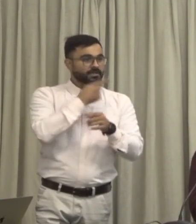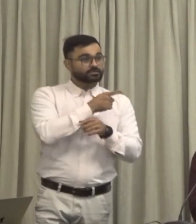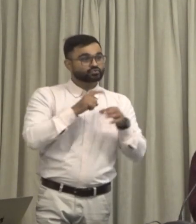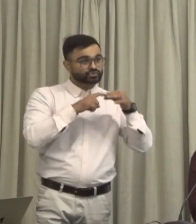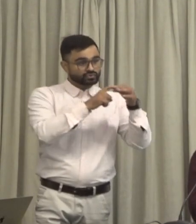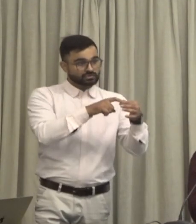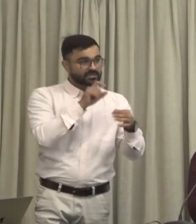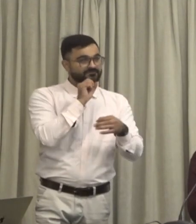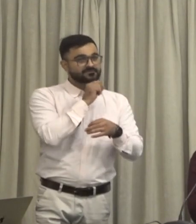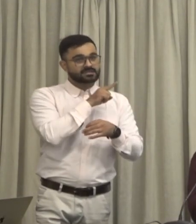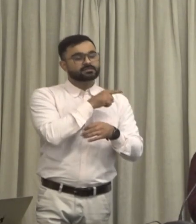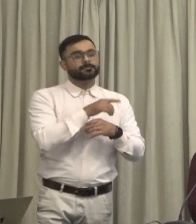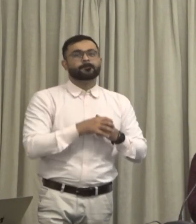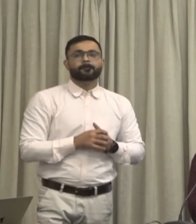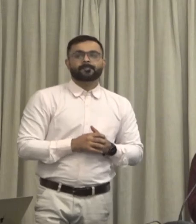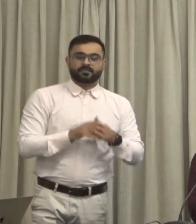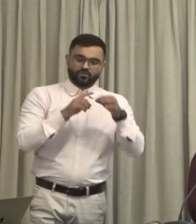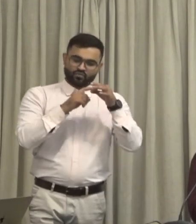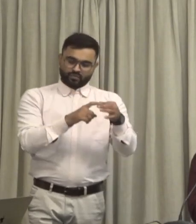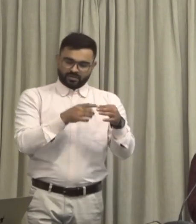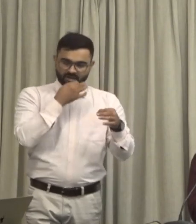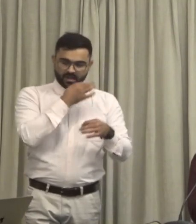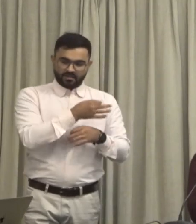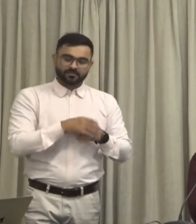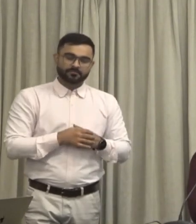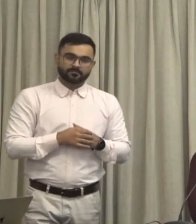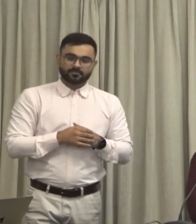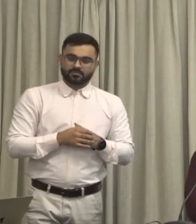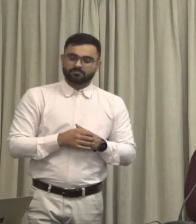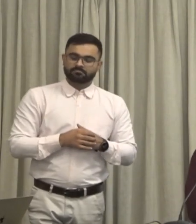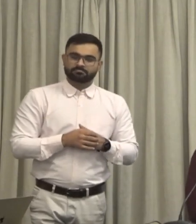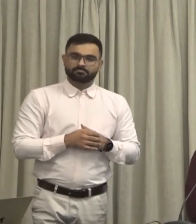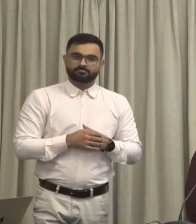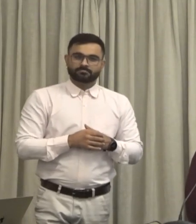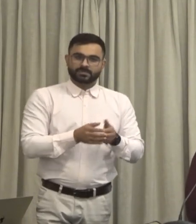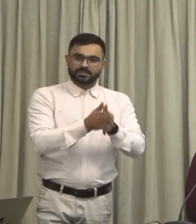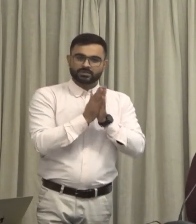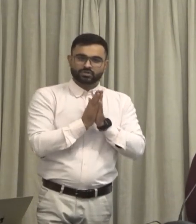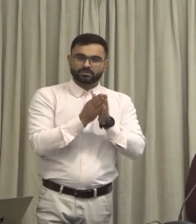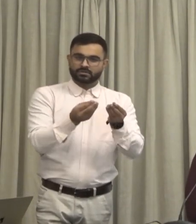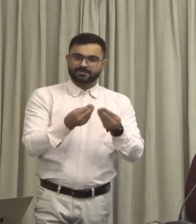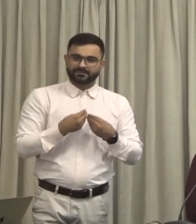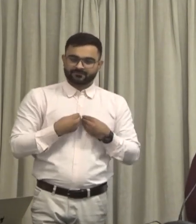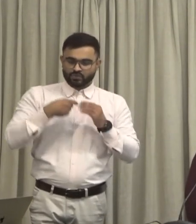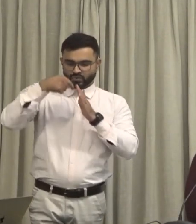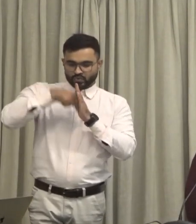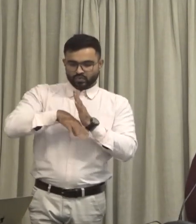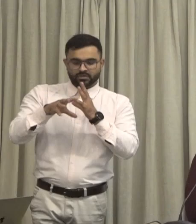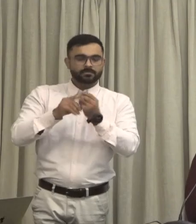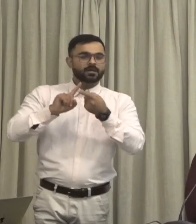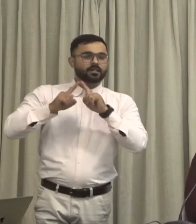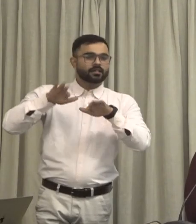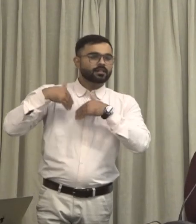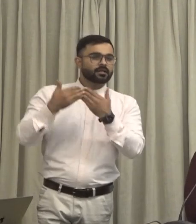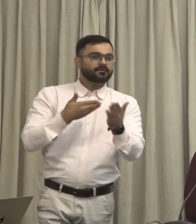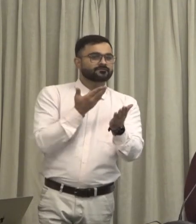you first. And the question I'm going to ask you is perhaps going to request you to give us a brief history behind the